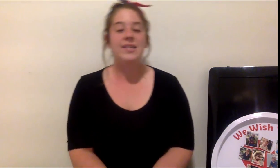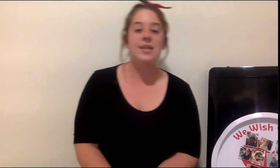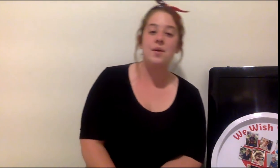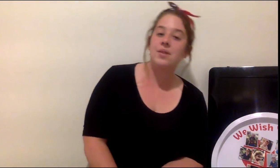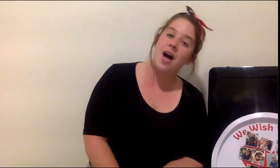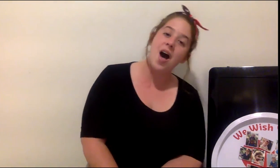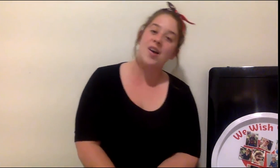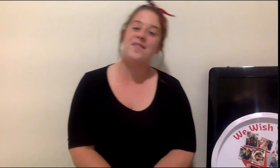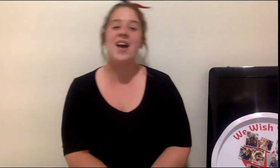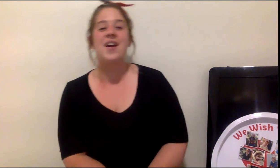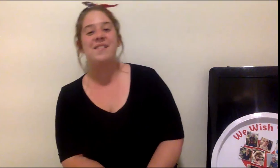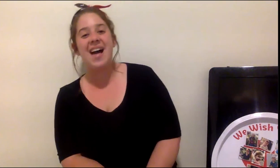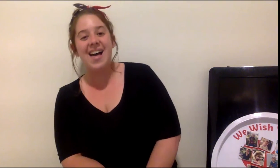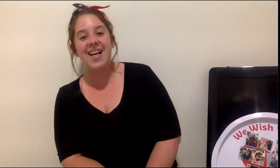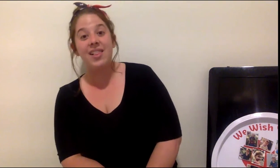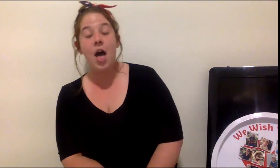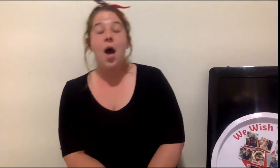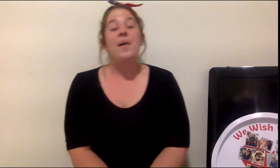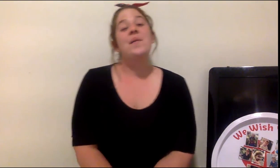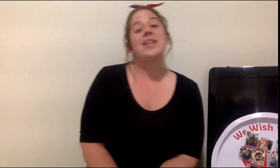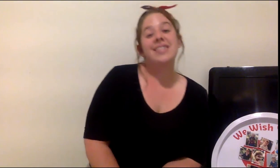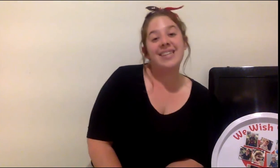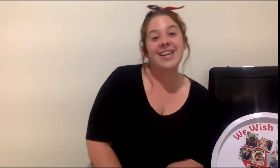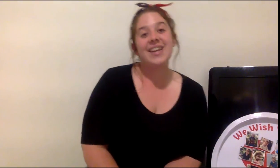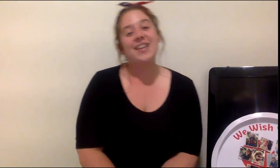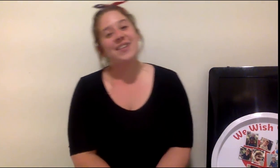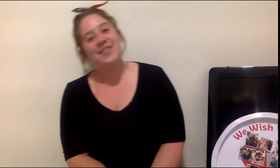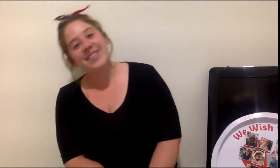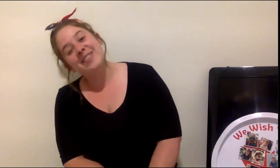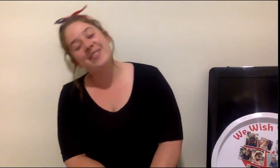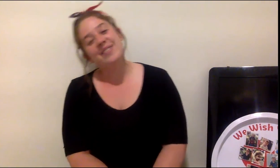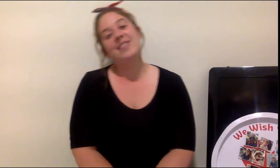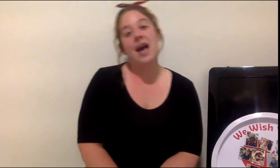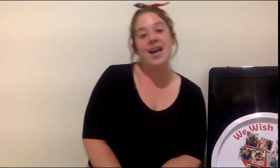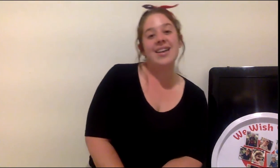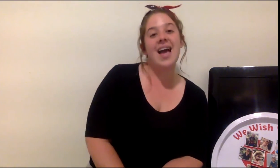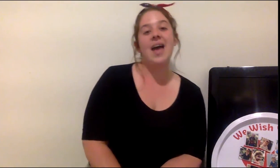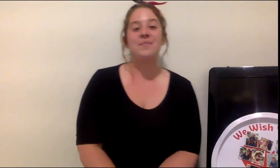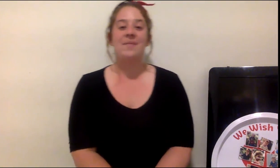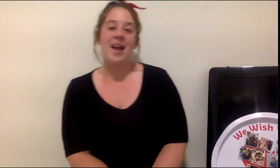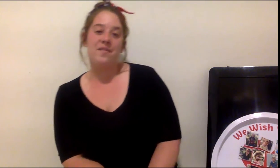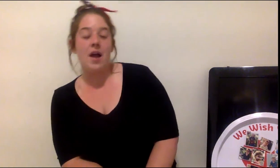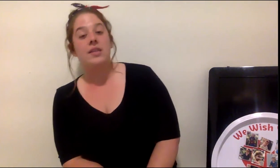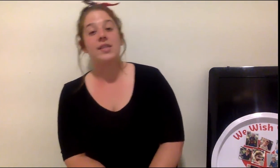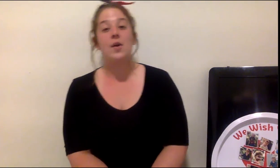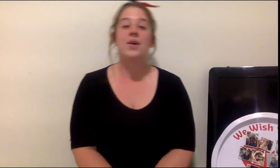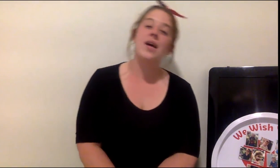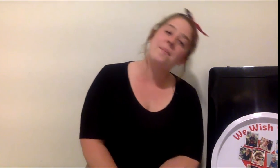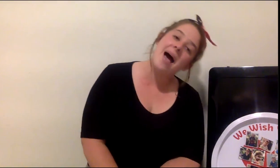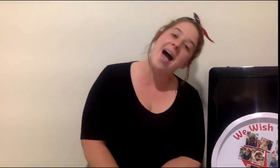so long, farewell. We'll see you soon again, my friends. So